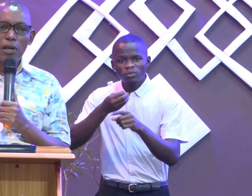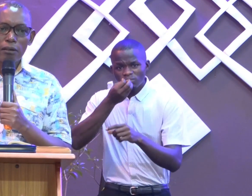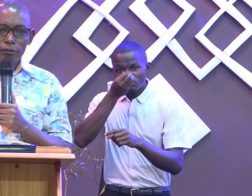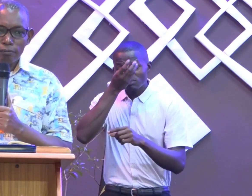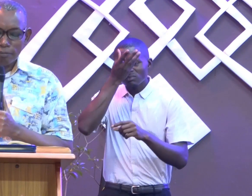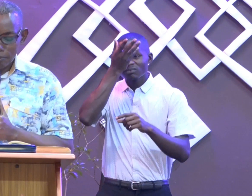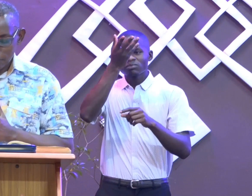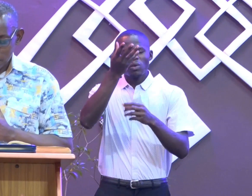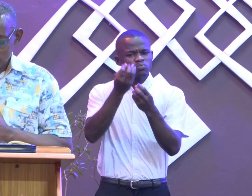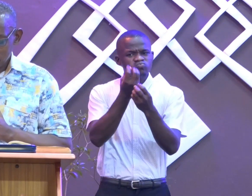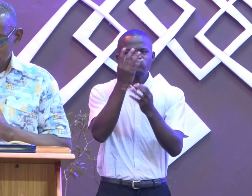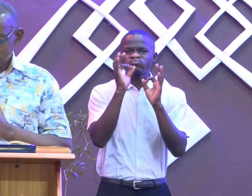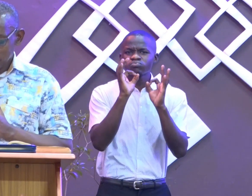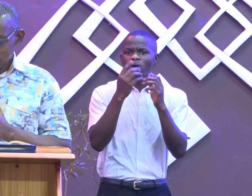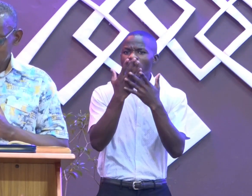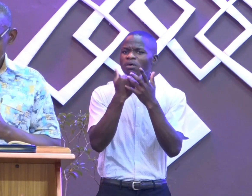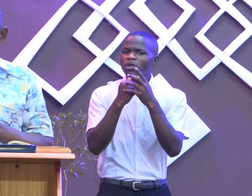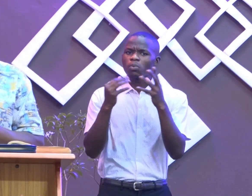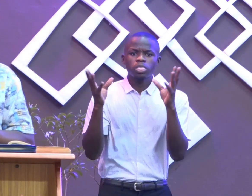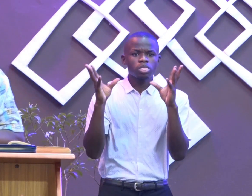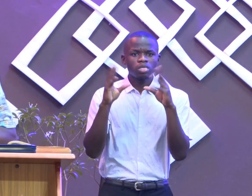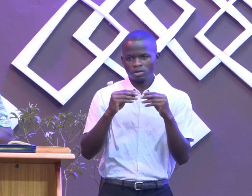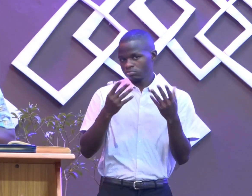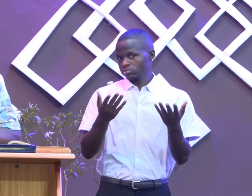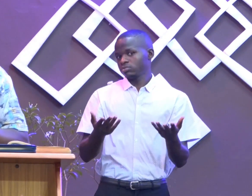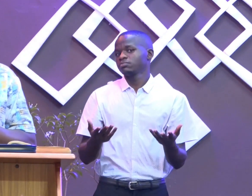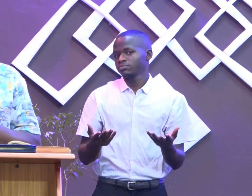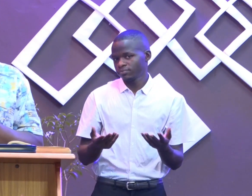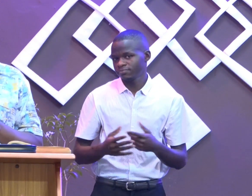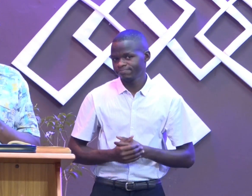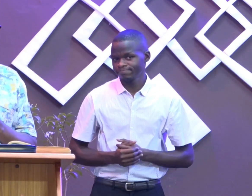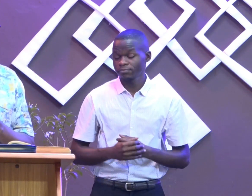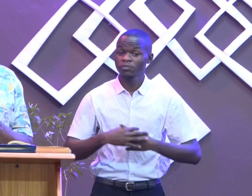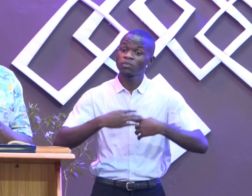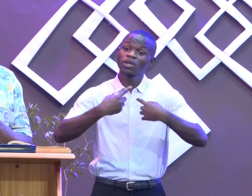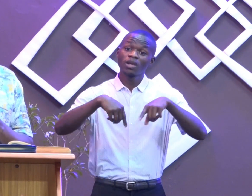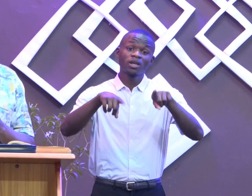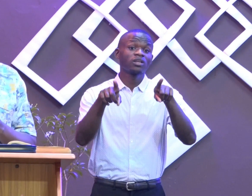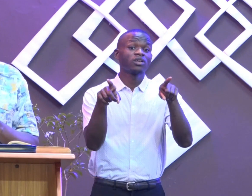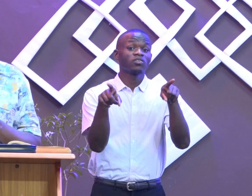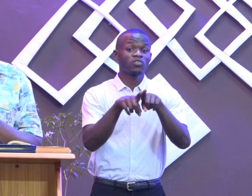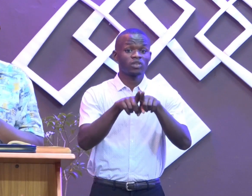character. But just like a flower flourishes and it gets down a bit,